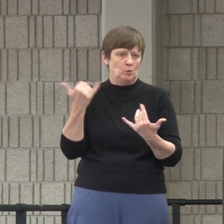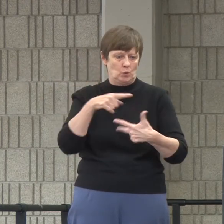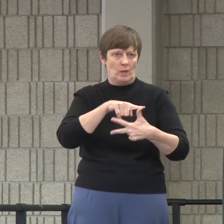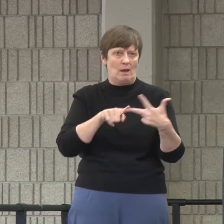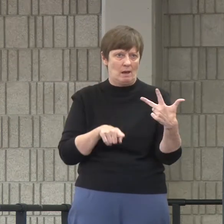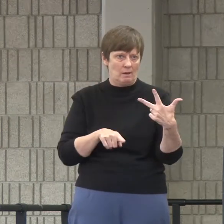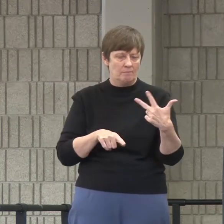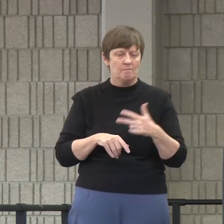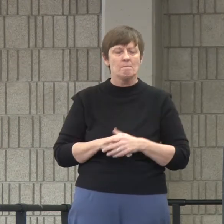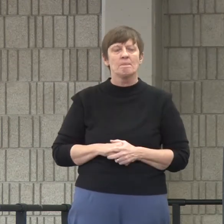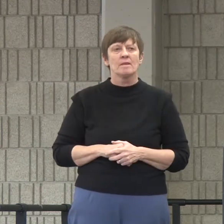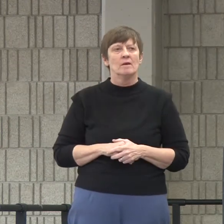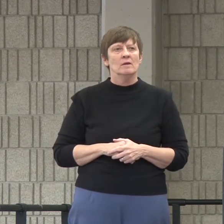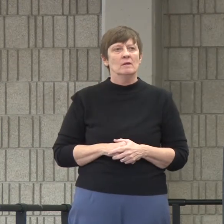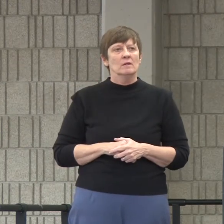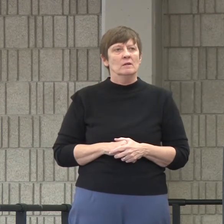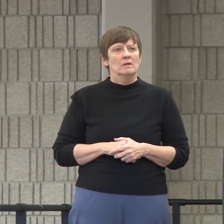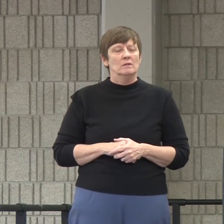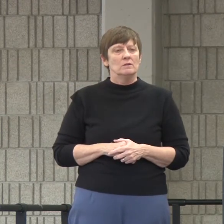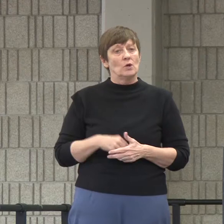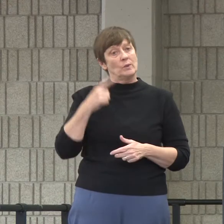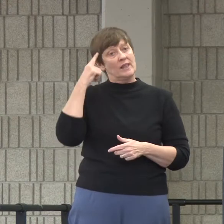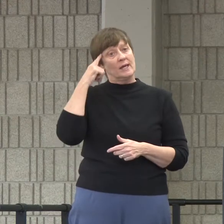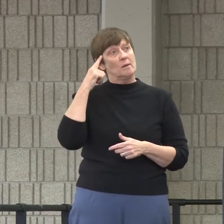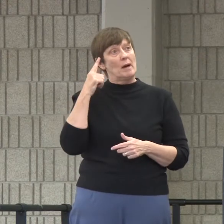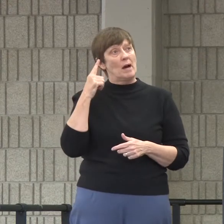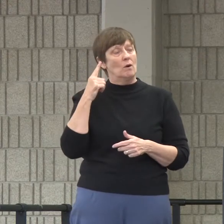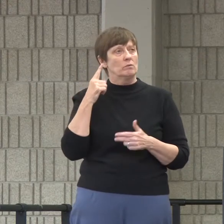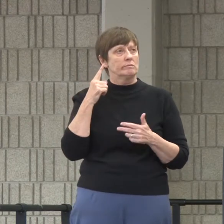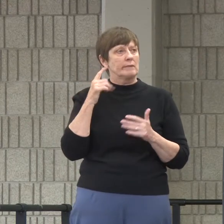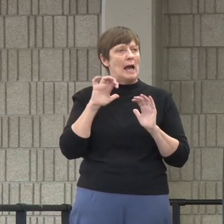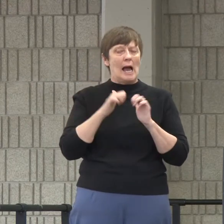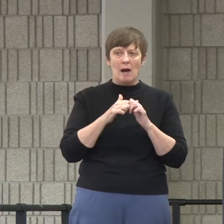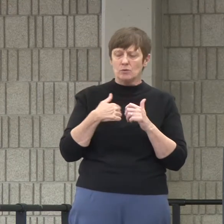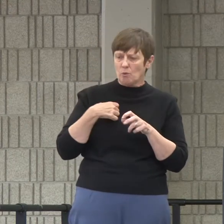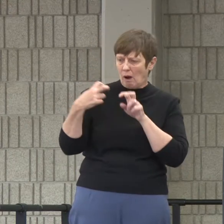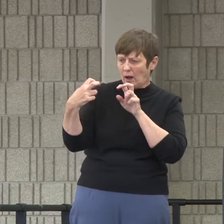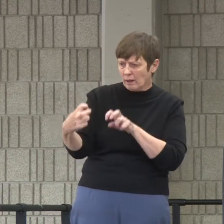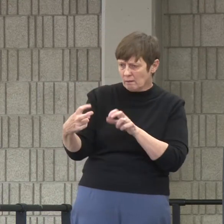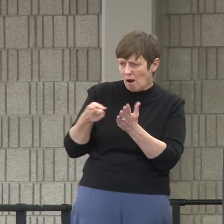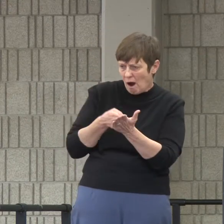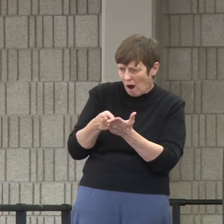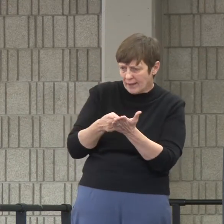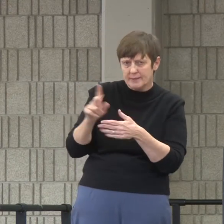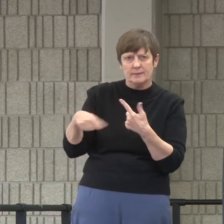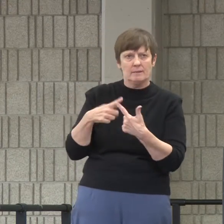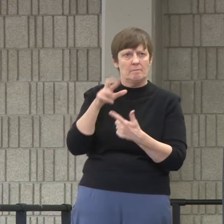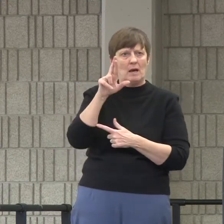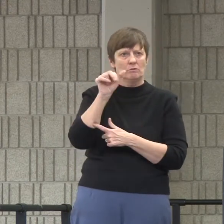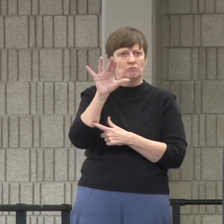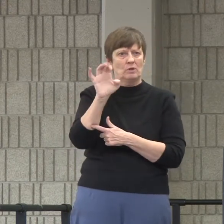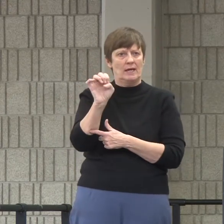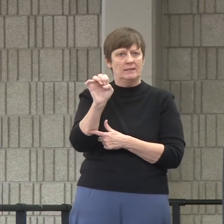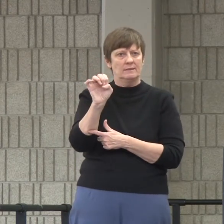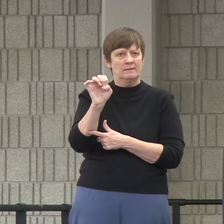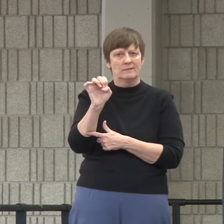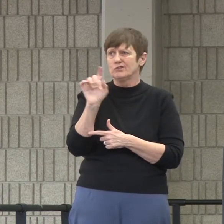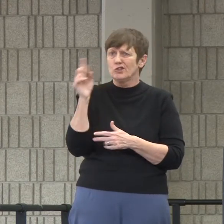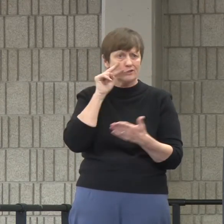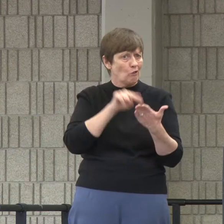And so when we think about how to have an honest dialogue on race, we need only to look at his